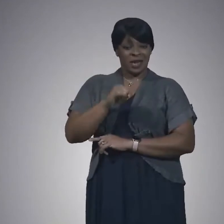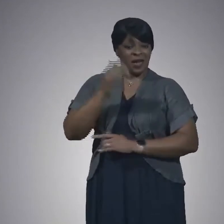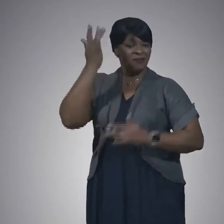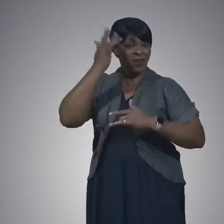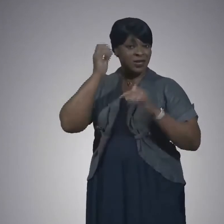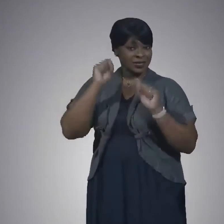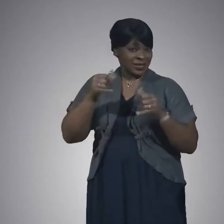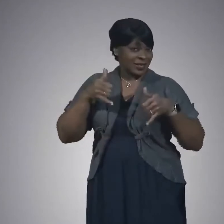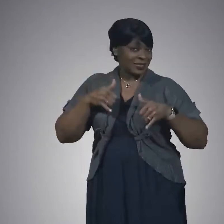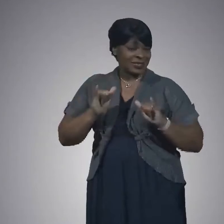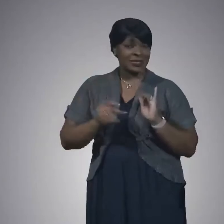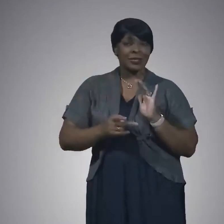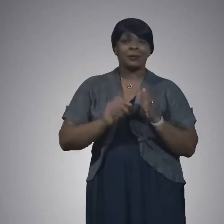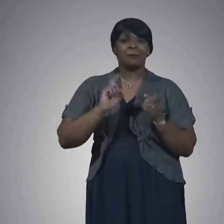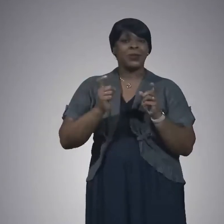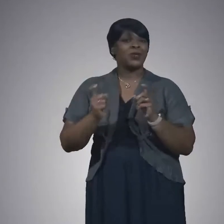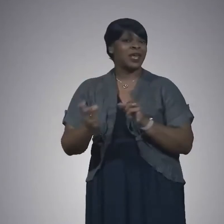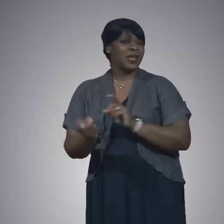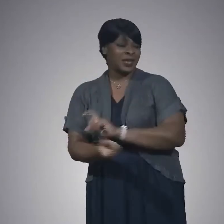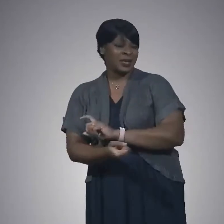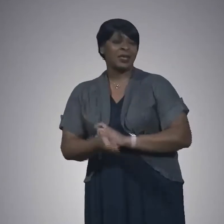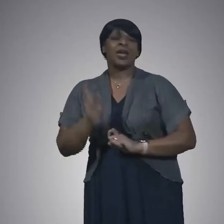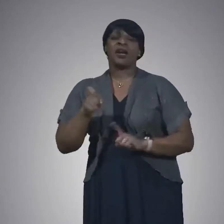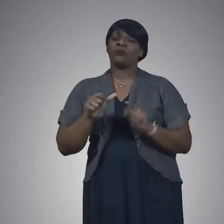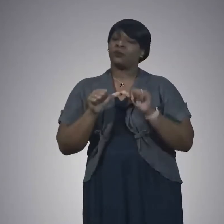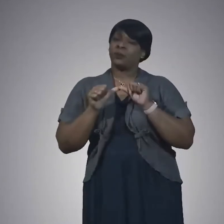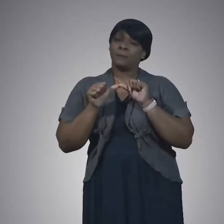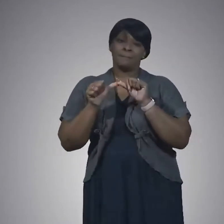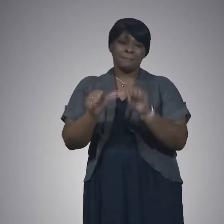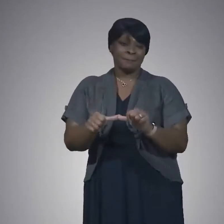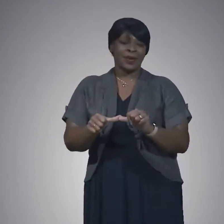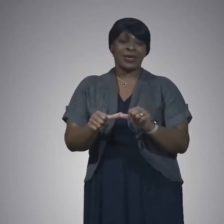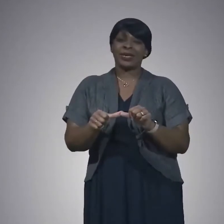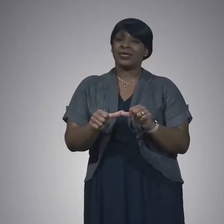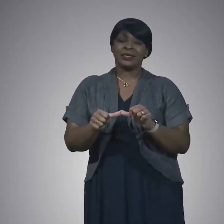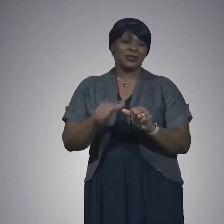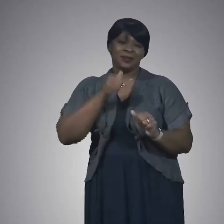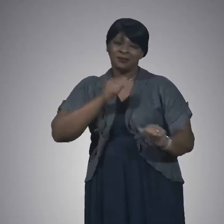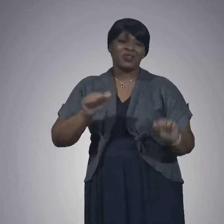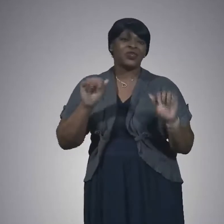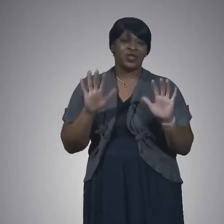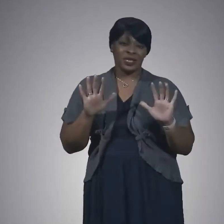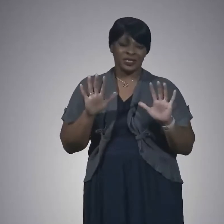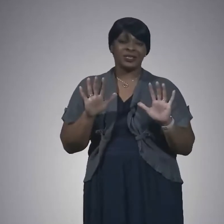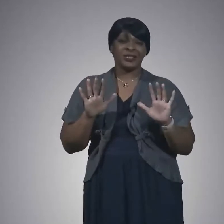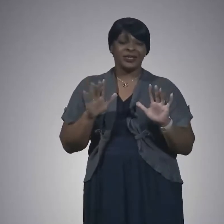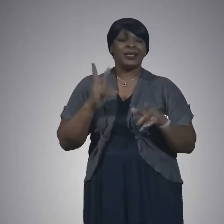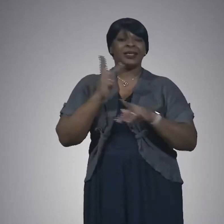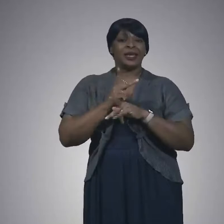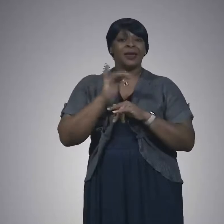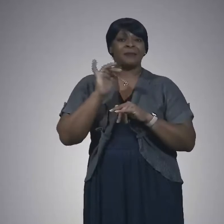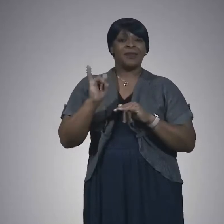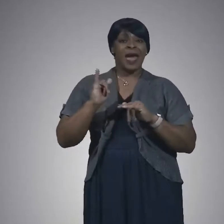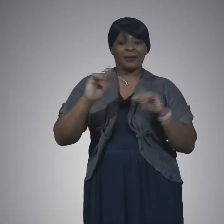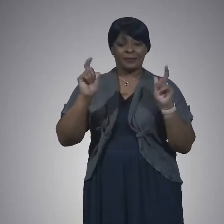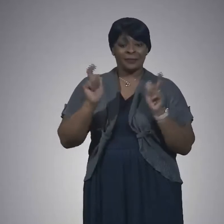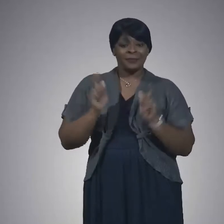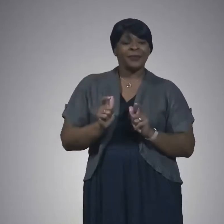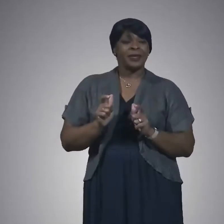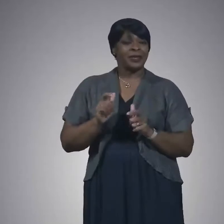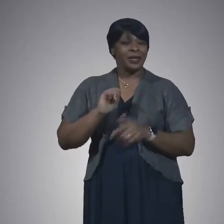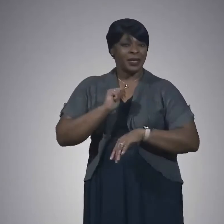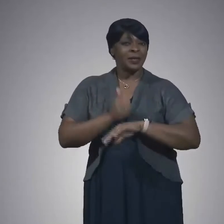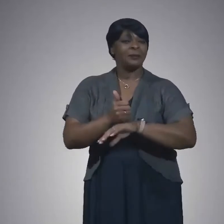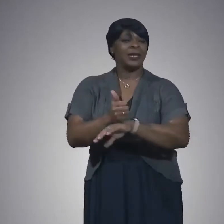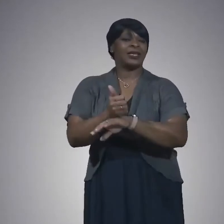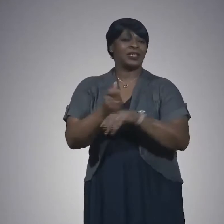can still mutate, we have to remain vigilant about keeping mitigation efforts in place, and that